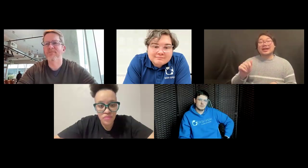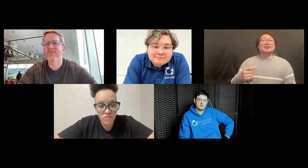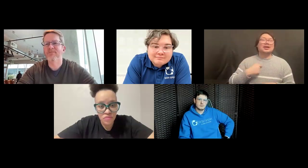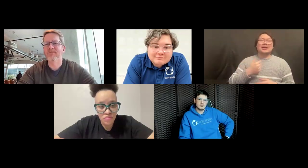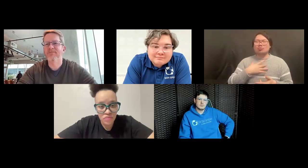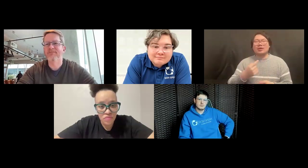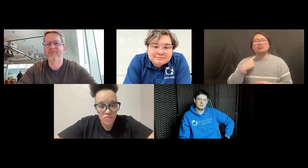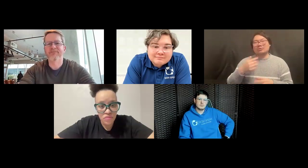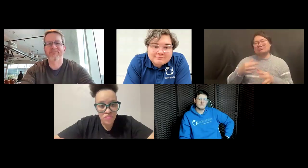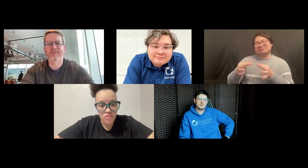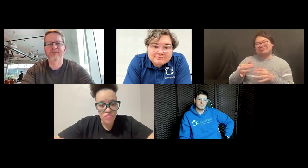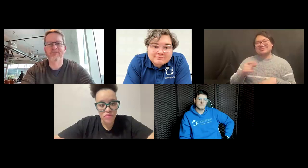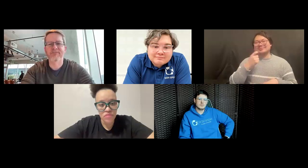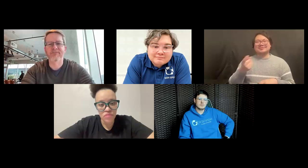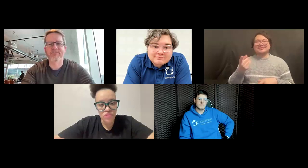requiring. And so,